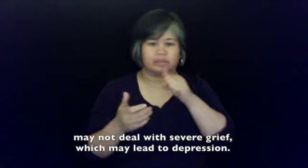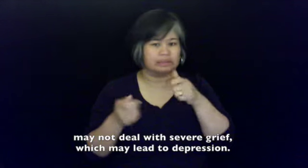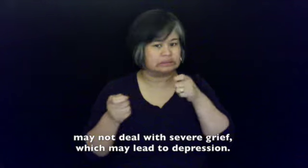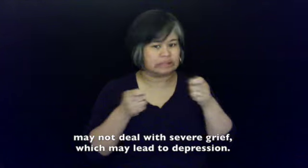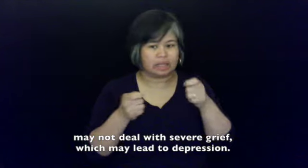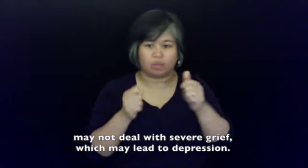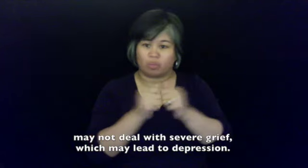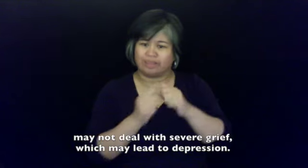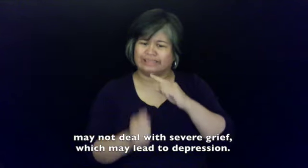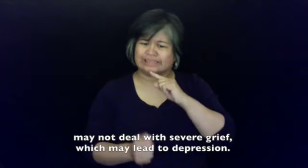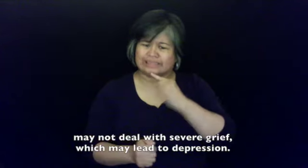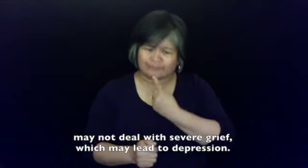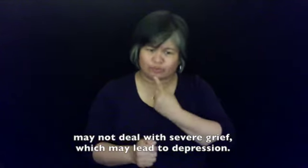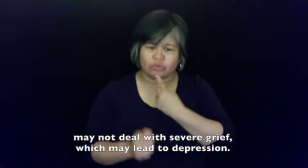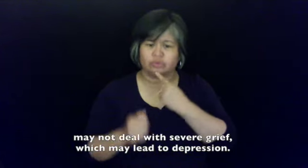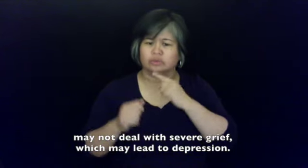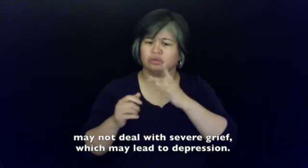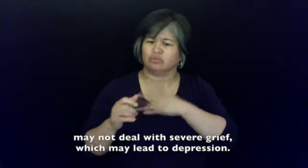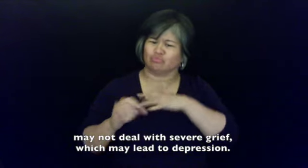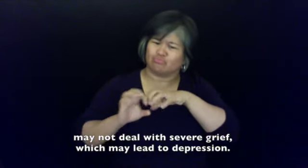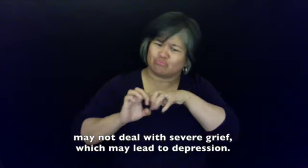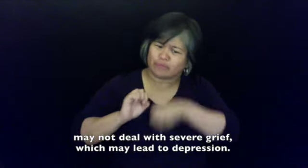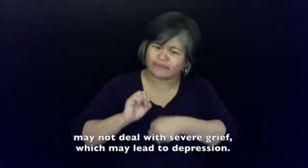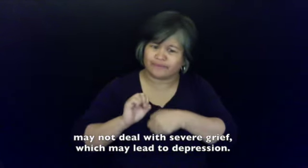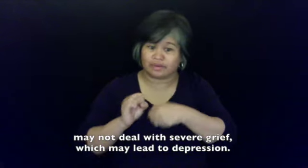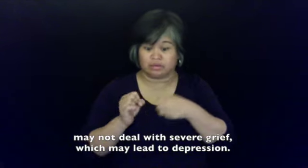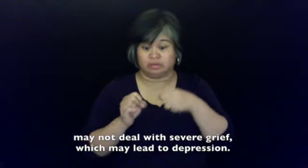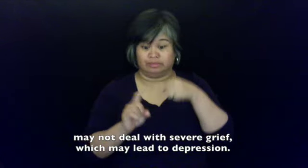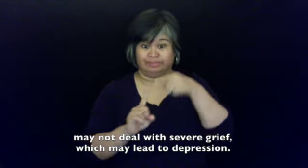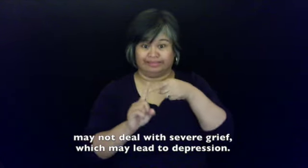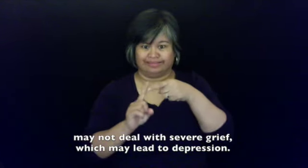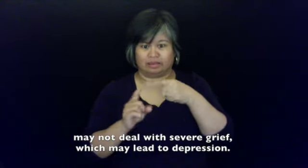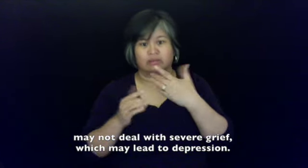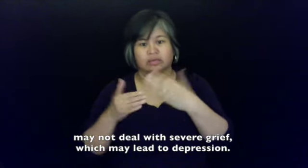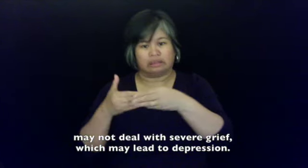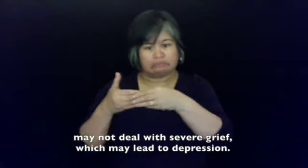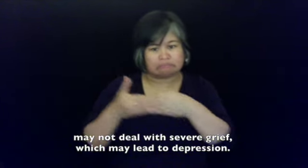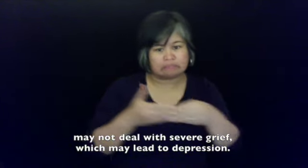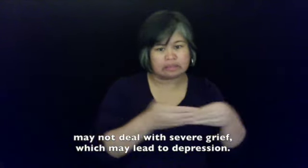may not deal with a severe grief, which may lead to depression.